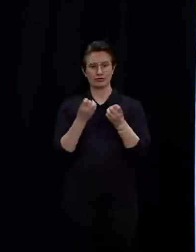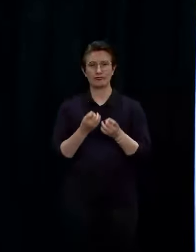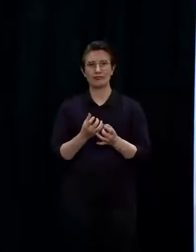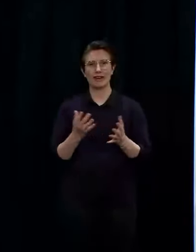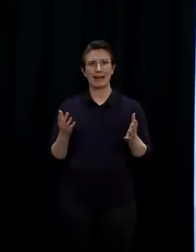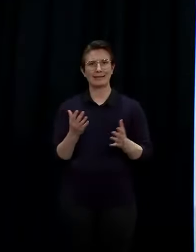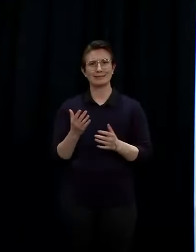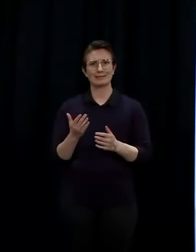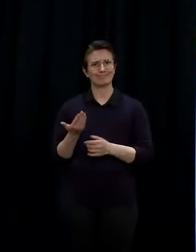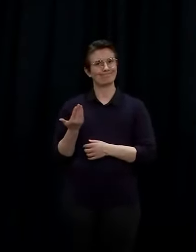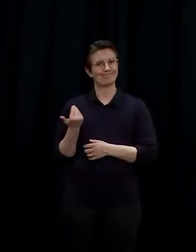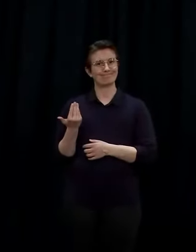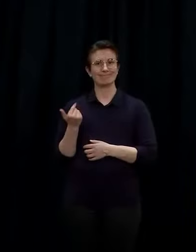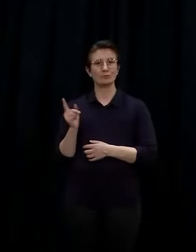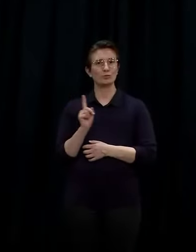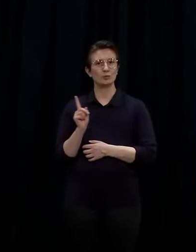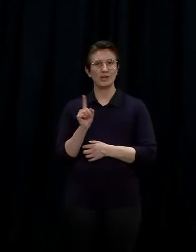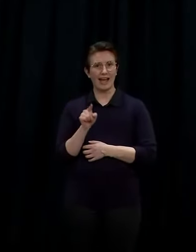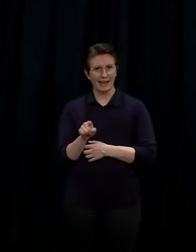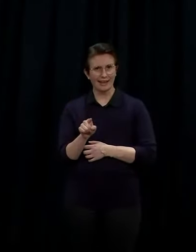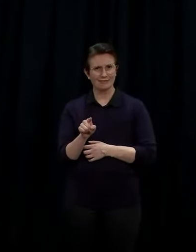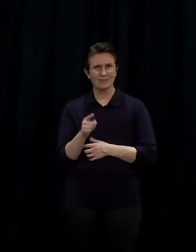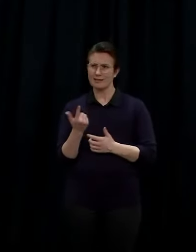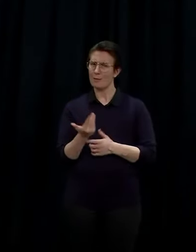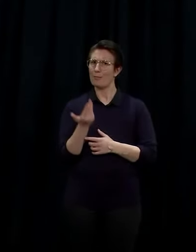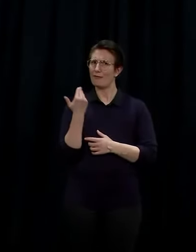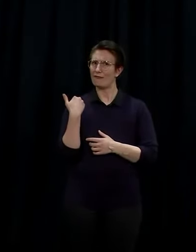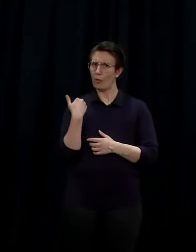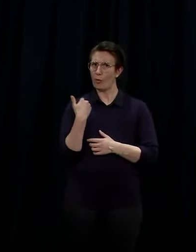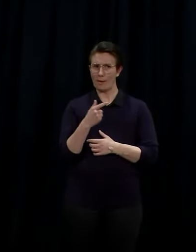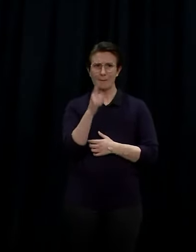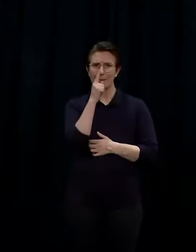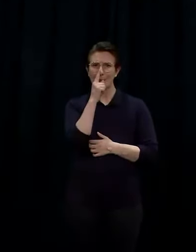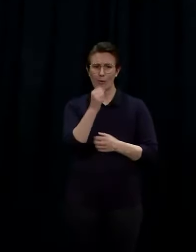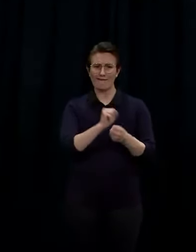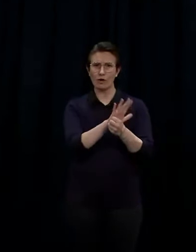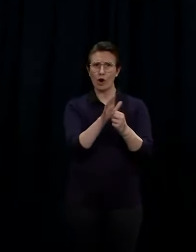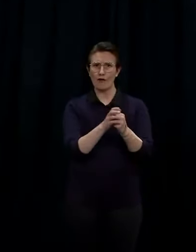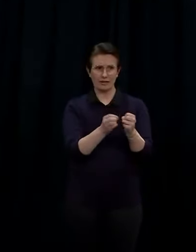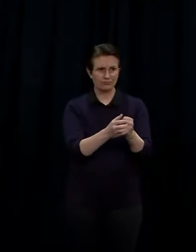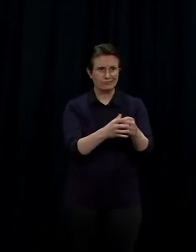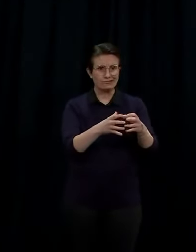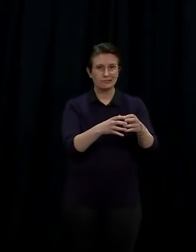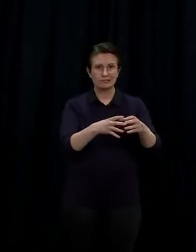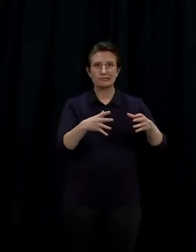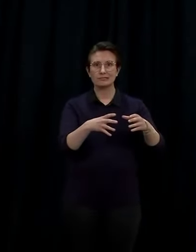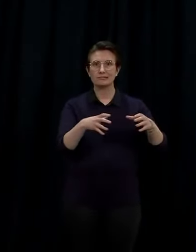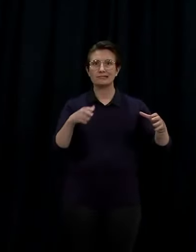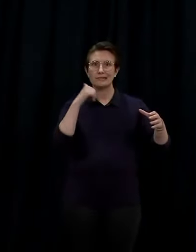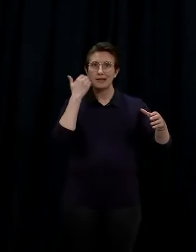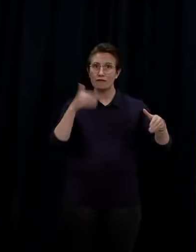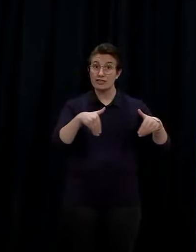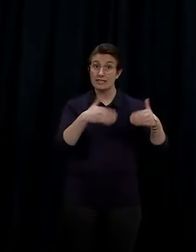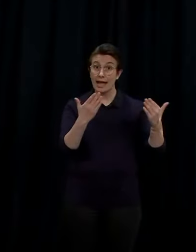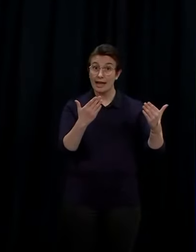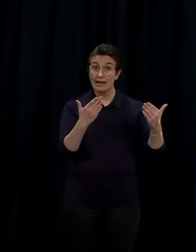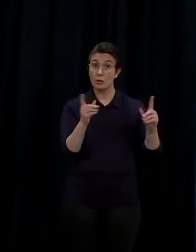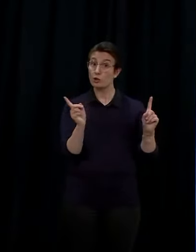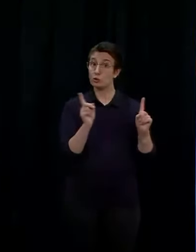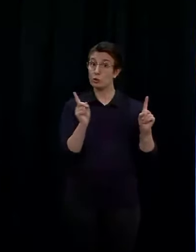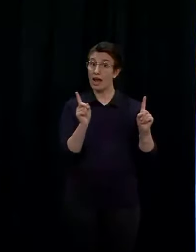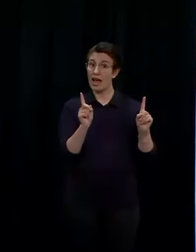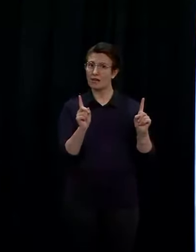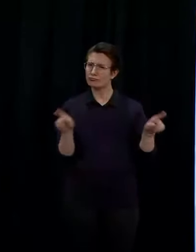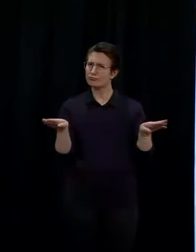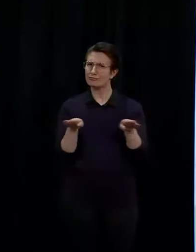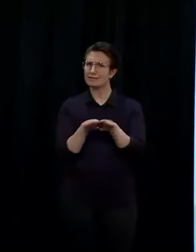we may be seeing the beginning of a plateau in cases. Our job is to keep up the hard work in order to